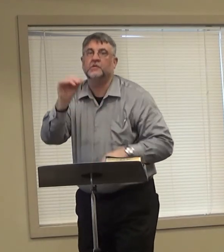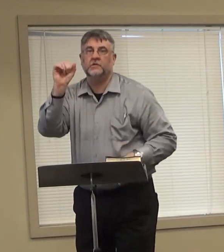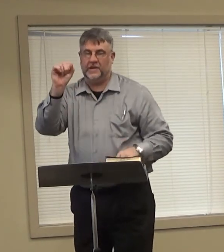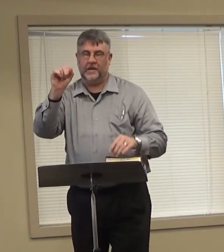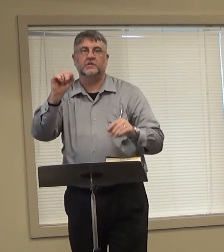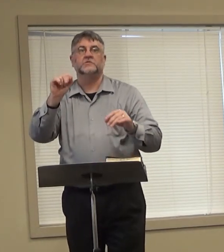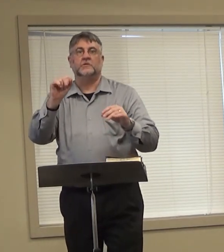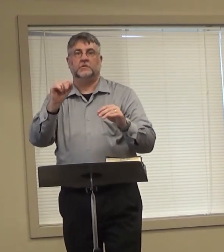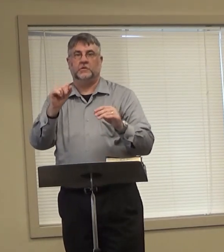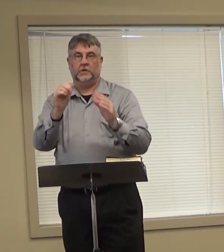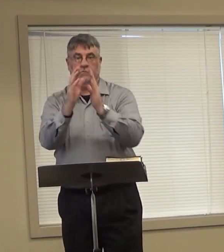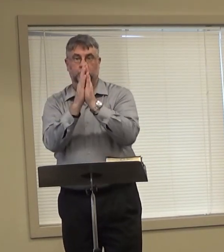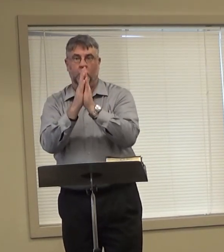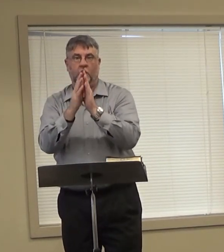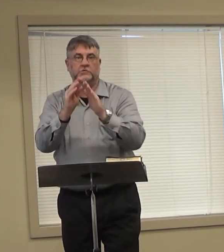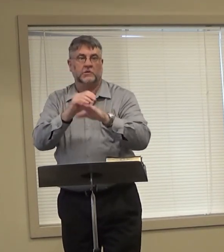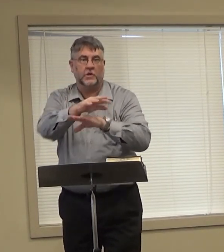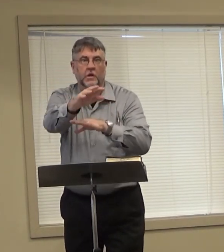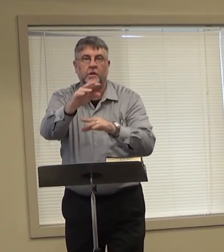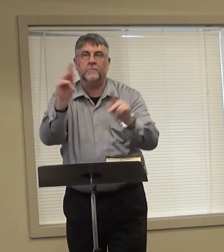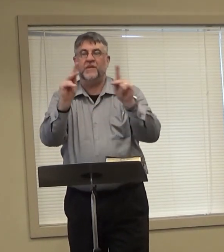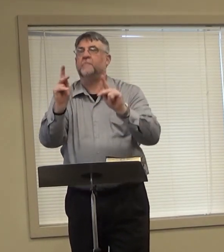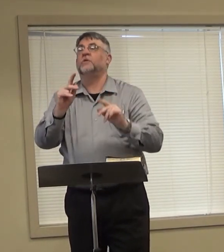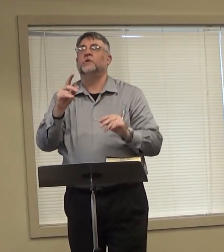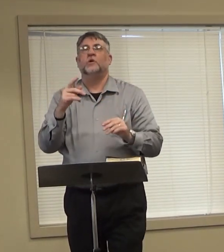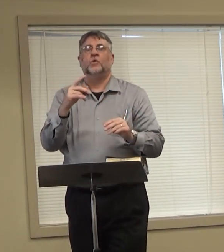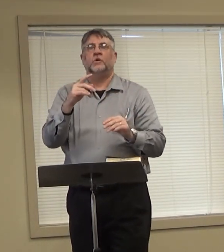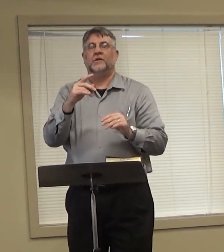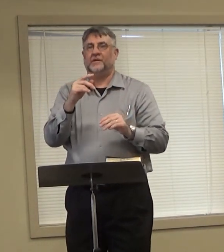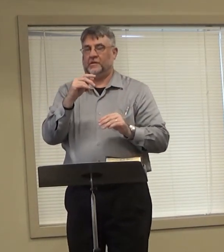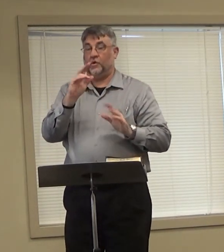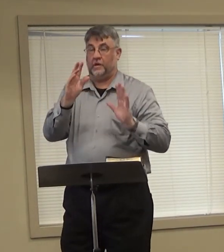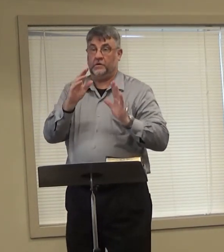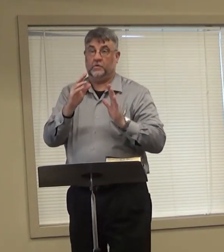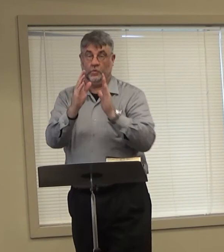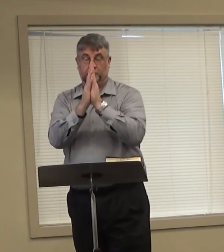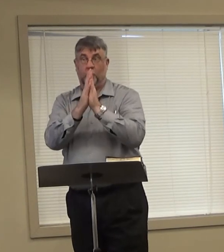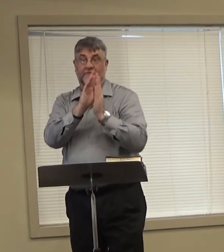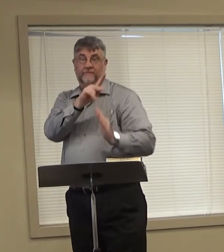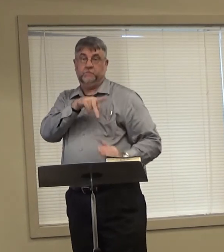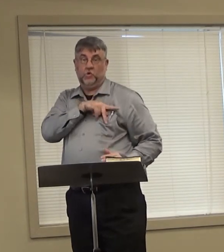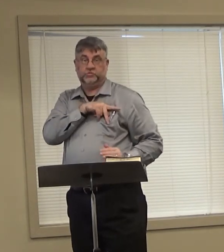You know, that's why this verse says the prayer where a righteous person is powerful and effective.